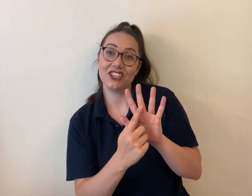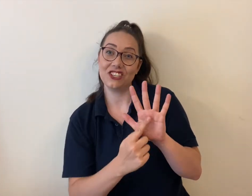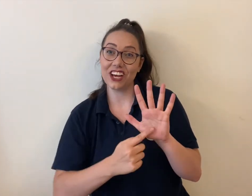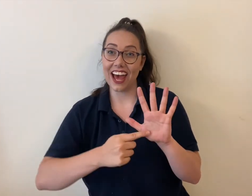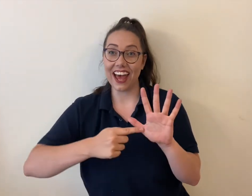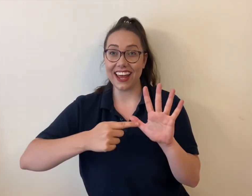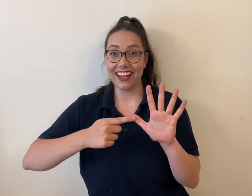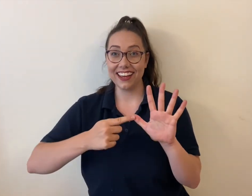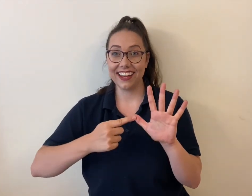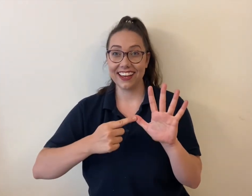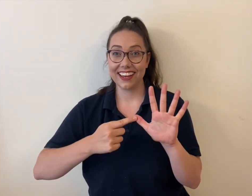J,